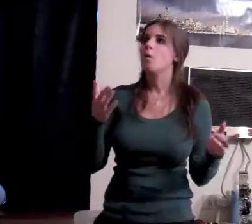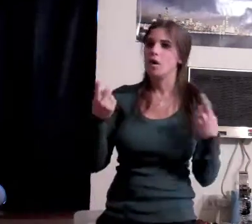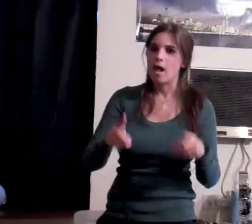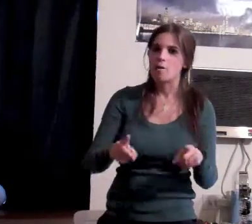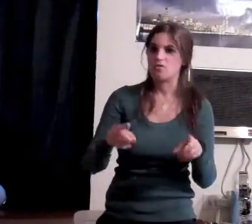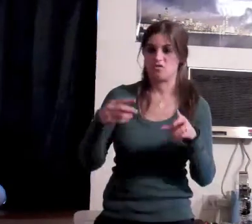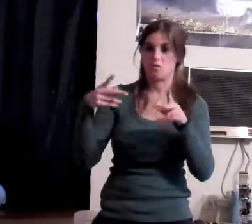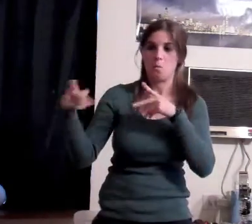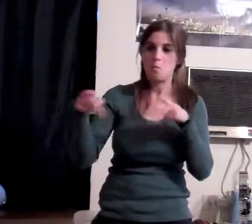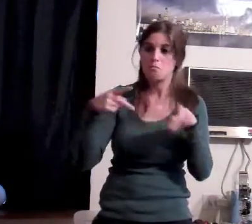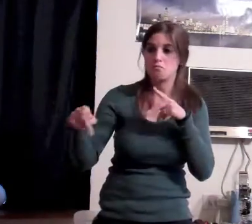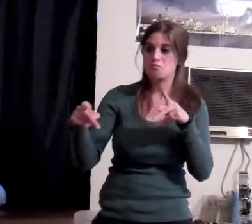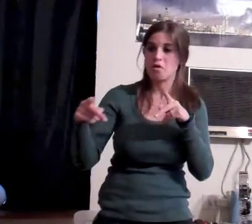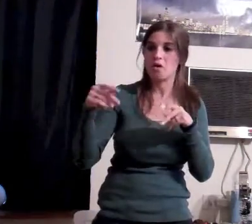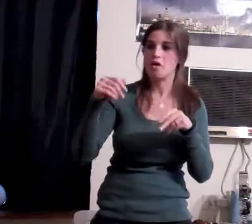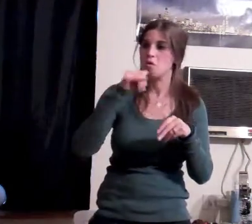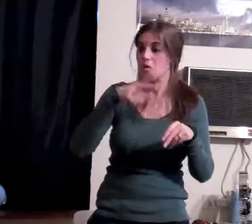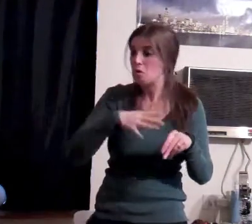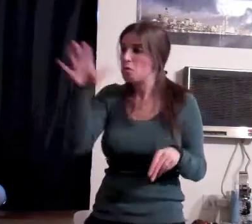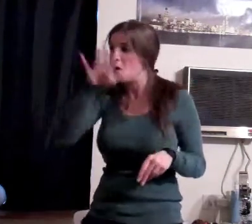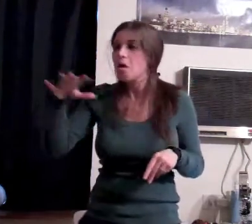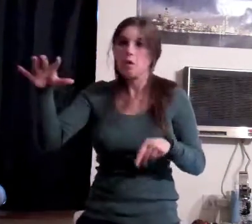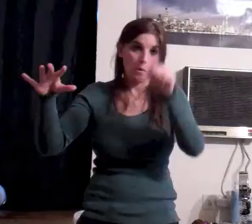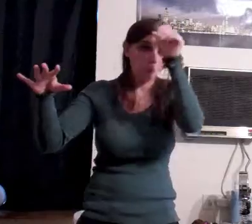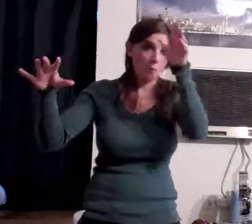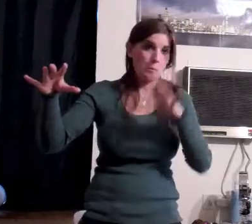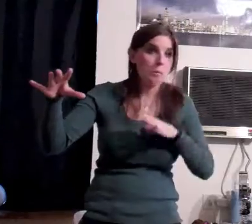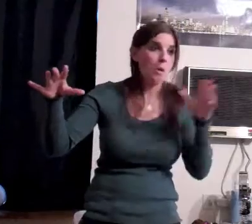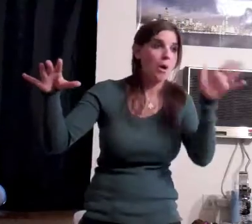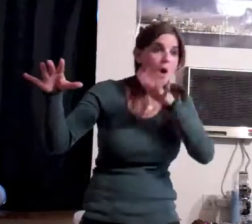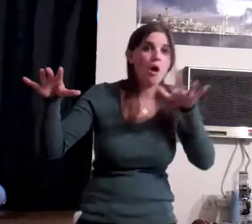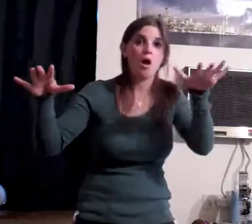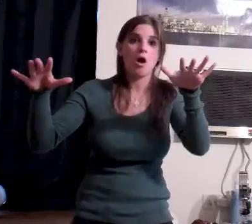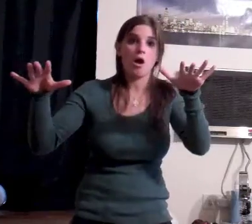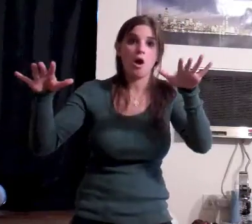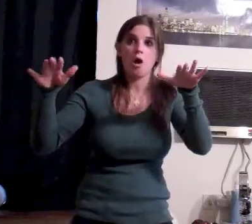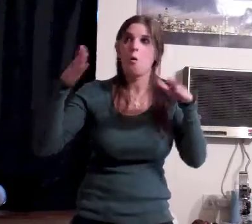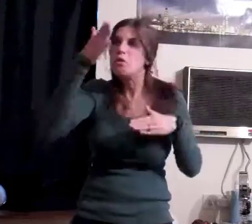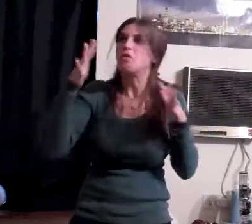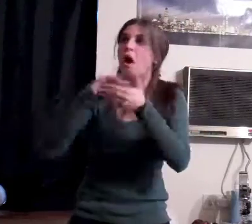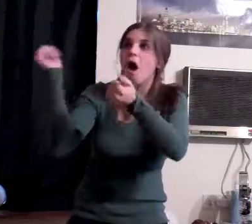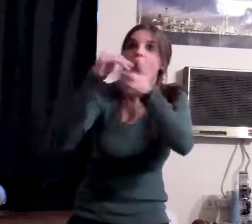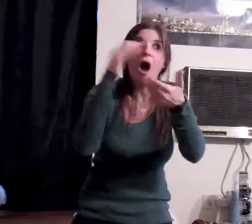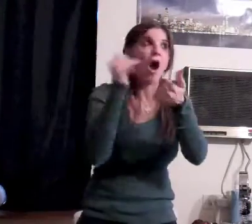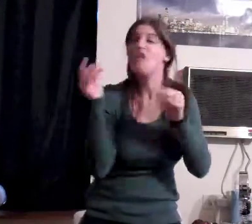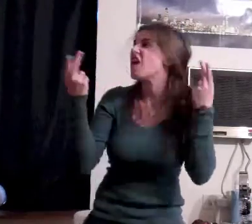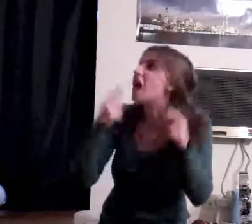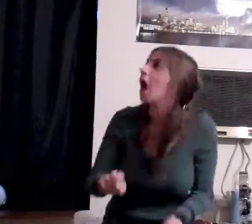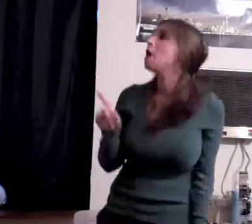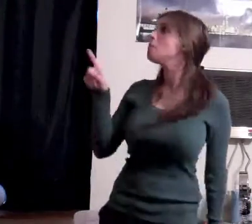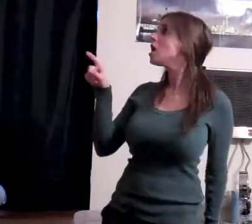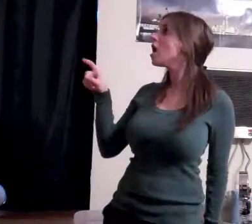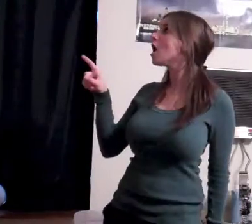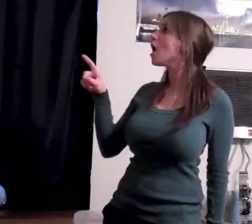just a whole bunch of girls and a whole bunch of boys, and there's a bunch of men and women, and they just started doing it, Mom? Would that ever happen? And I said,